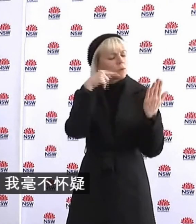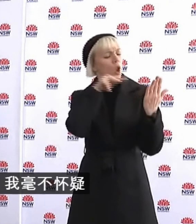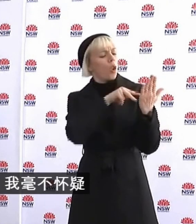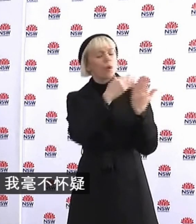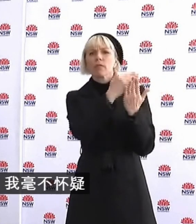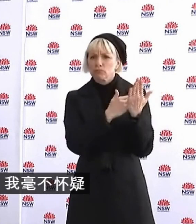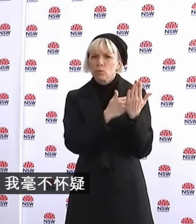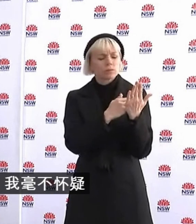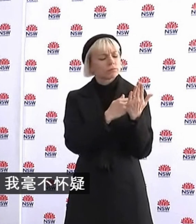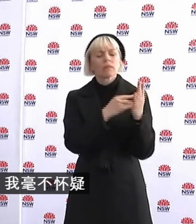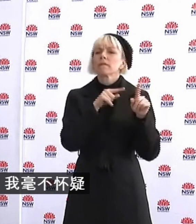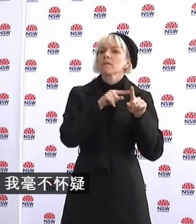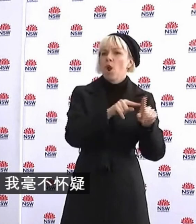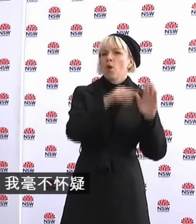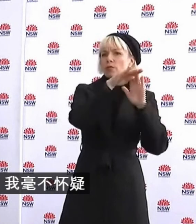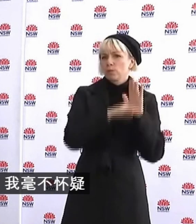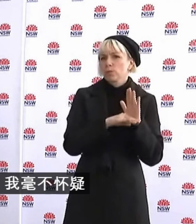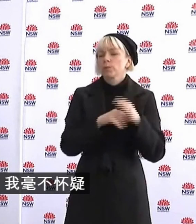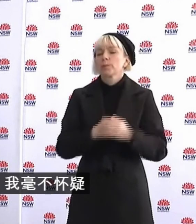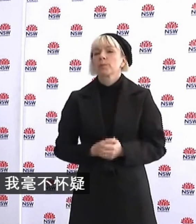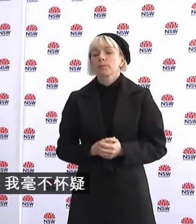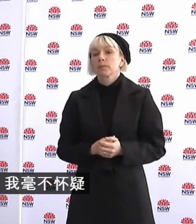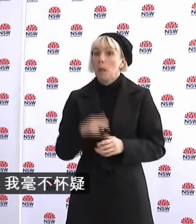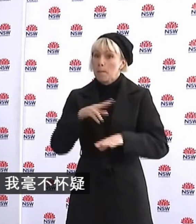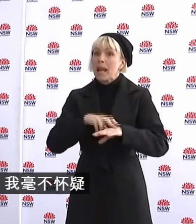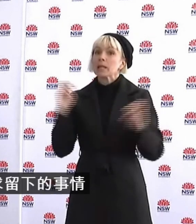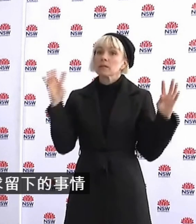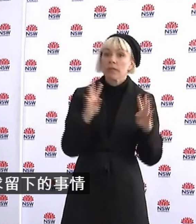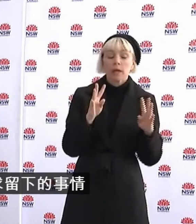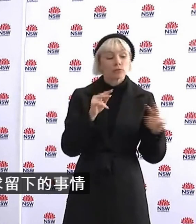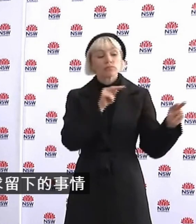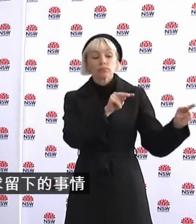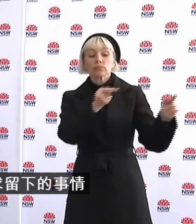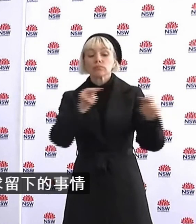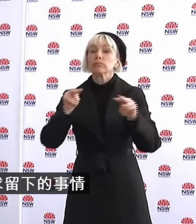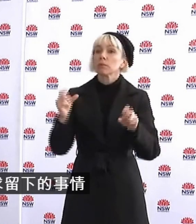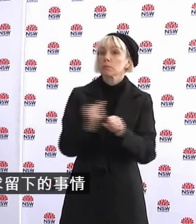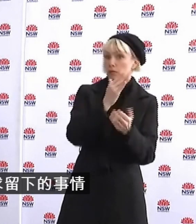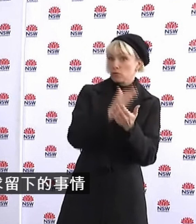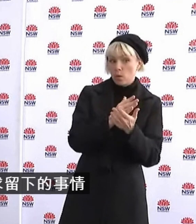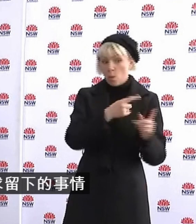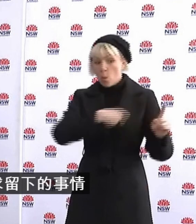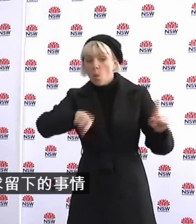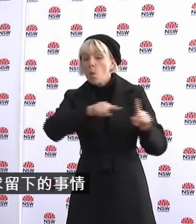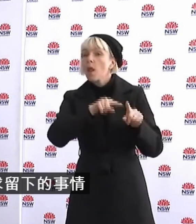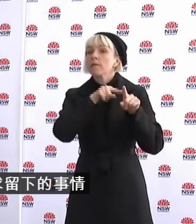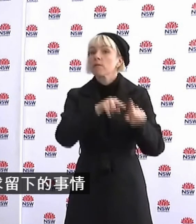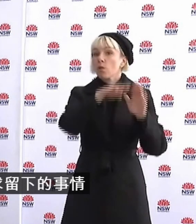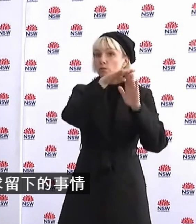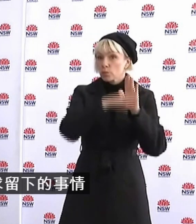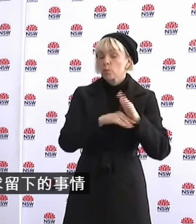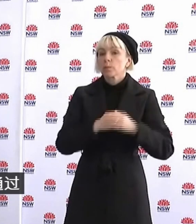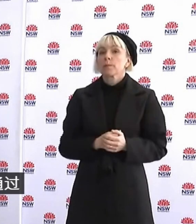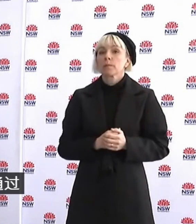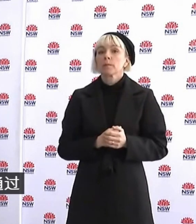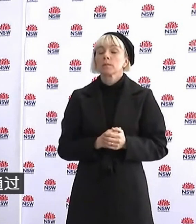there to support the community at a time of need. And I have no doubt if people follow the orders and do what's asked of them,